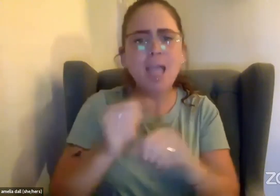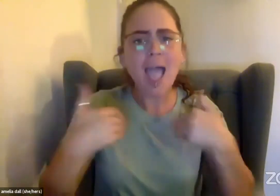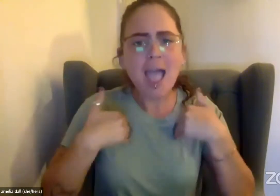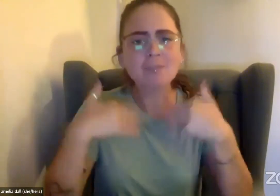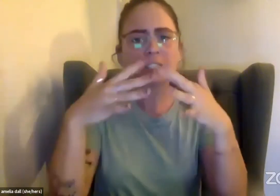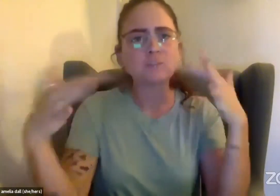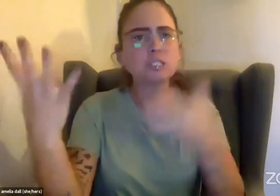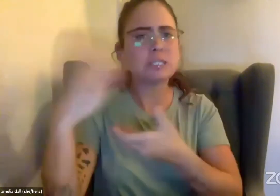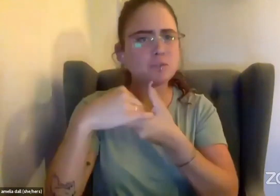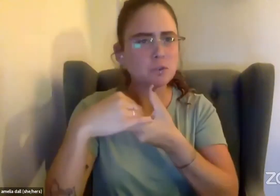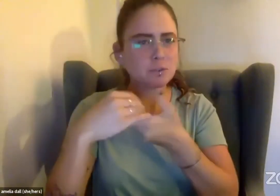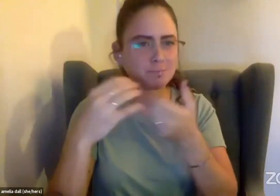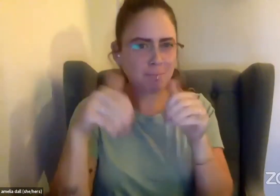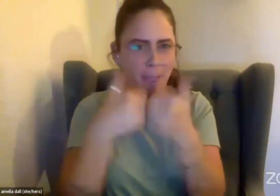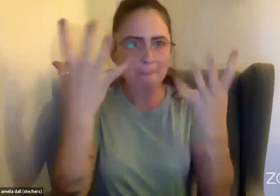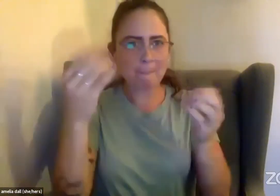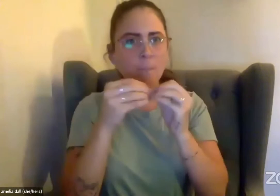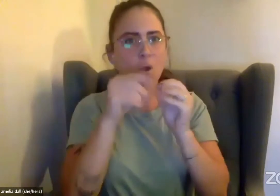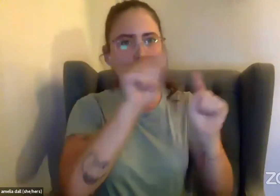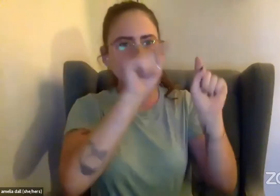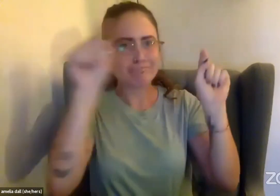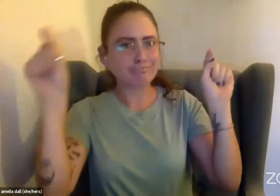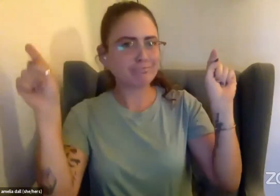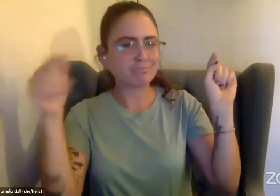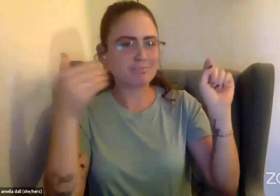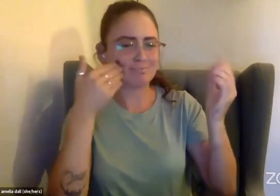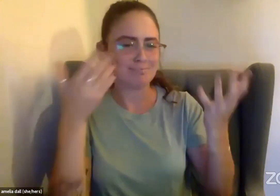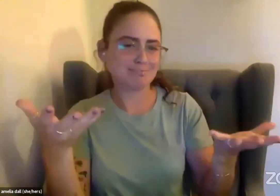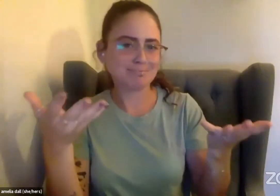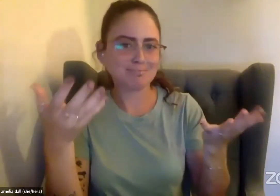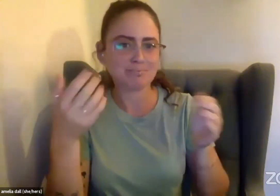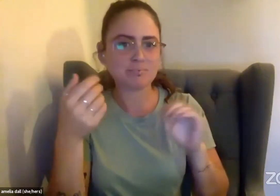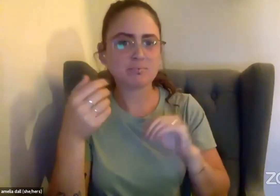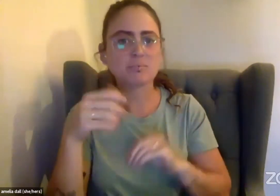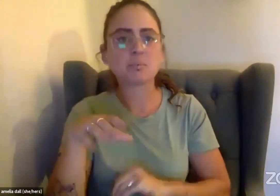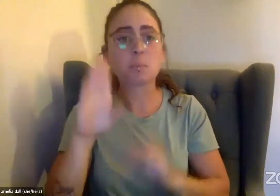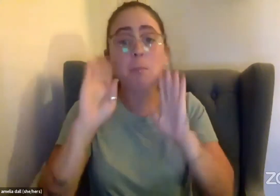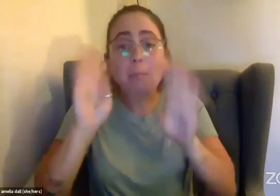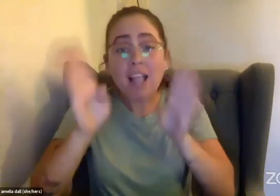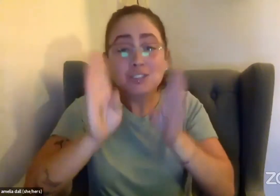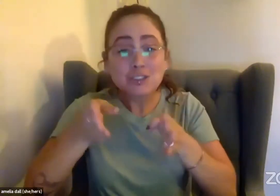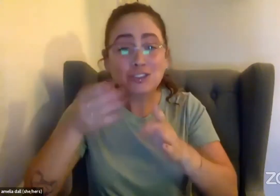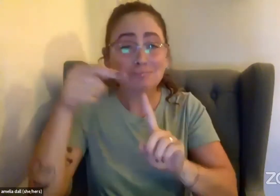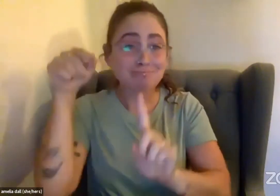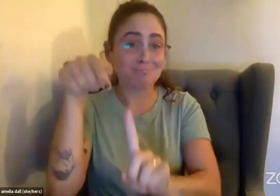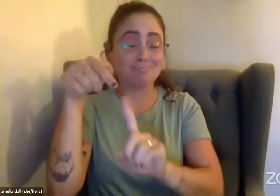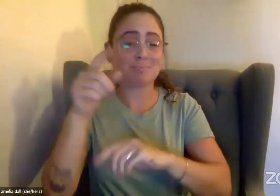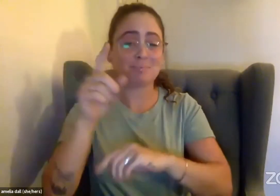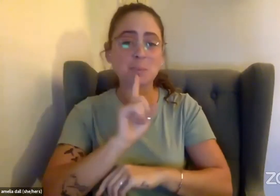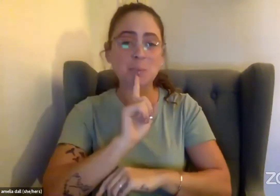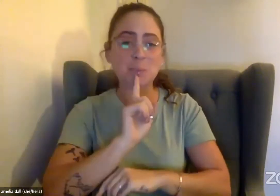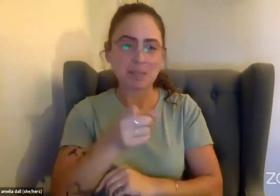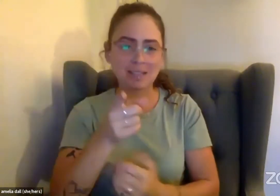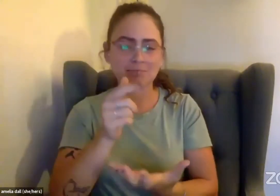To pay attention, it's essential to improve diversity in ancient studies.